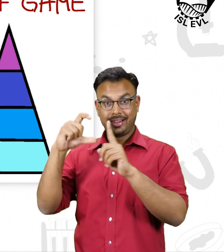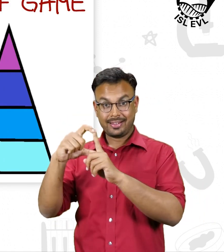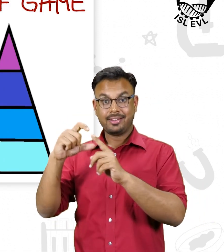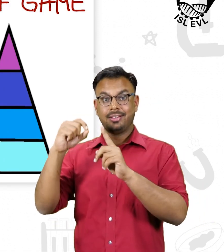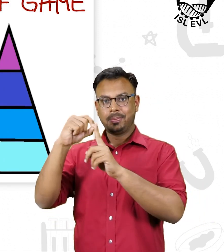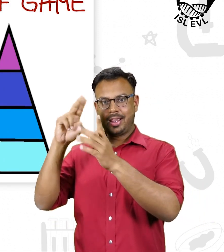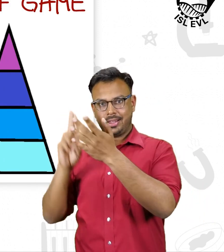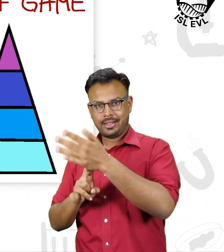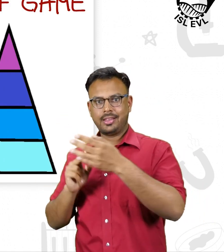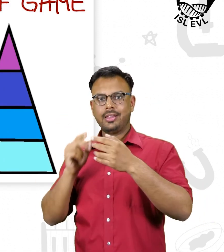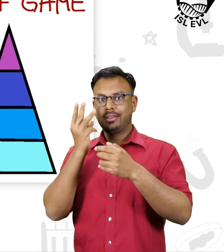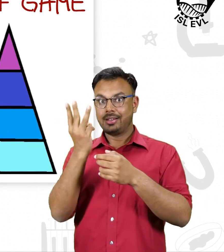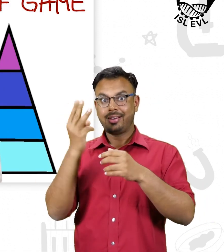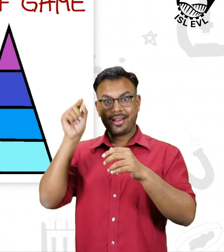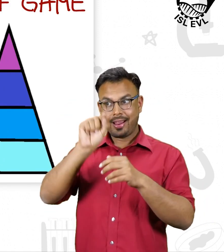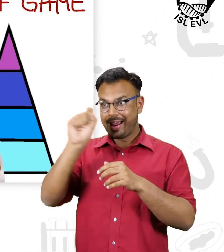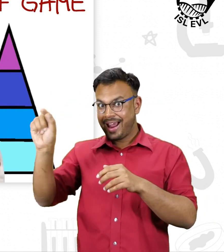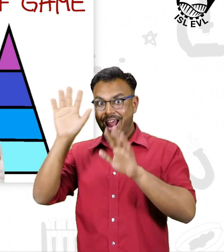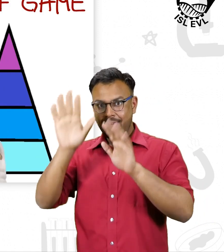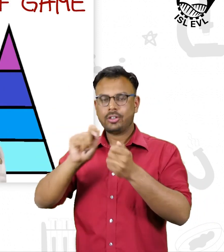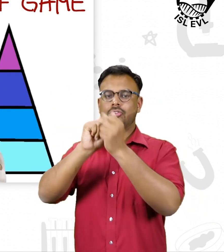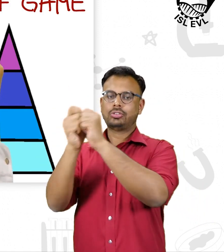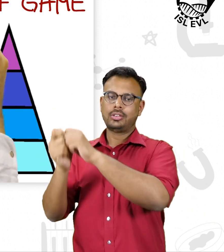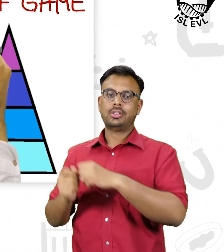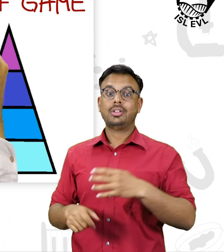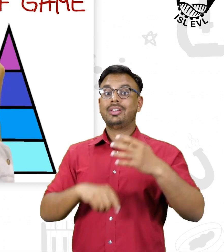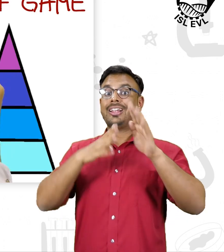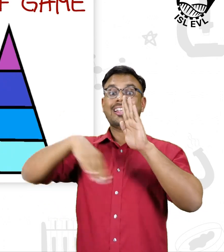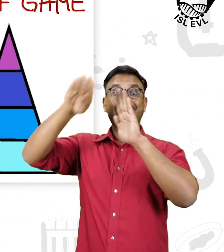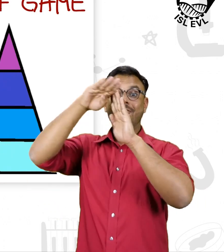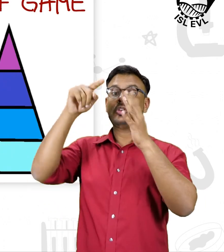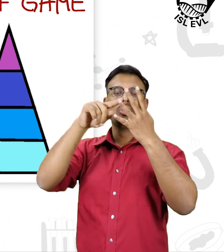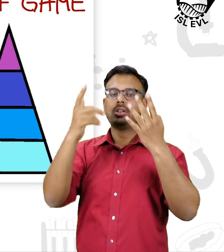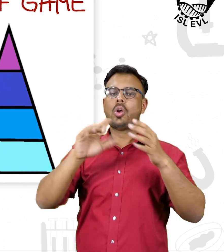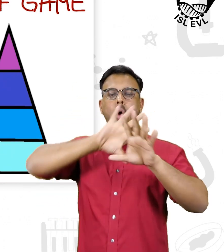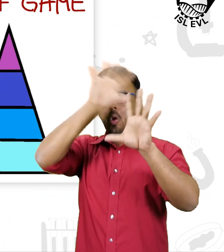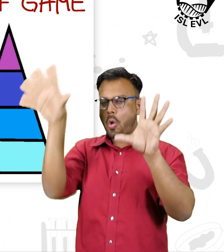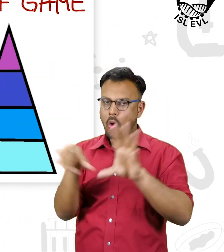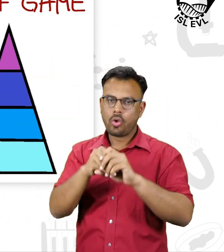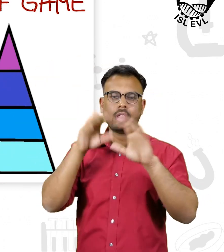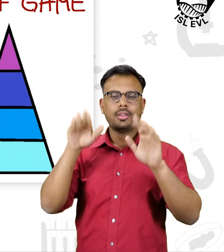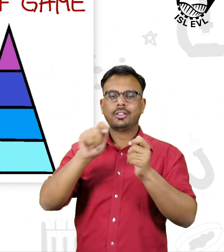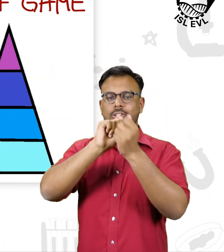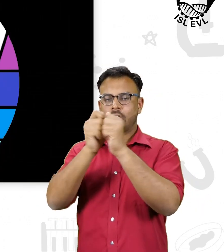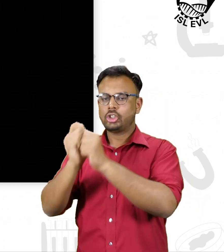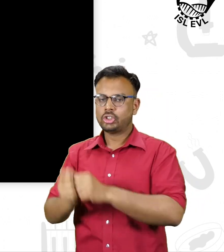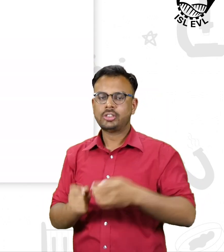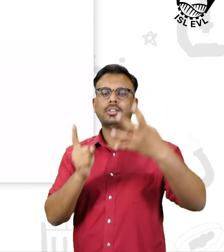In level 4, you can play with all the 4 parameters of the clock.